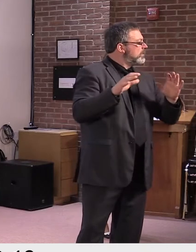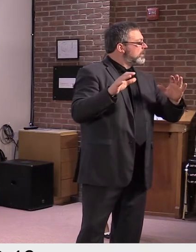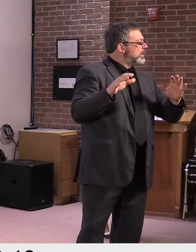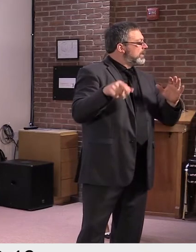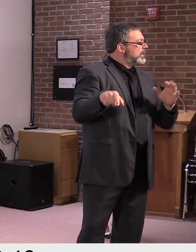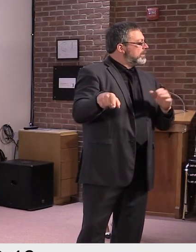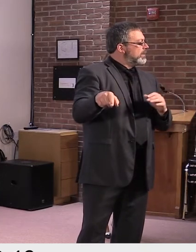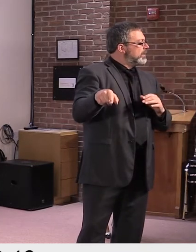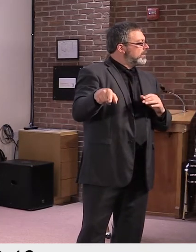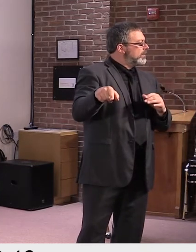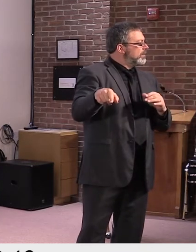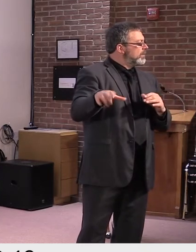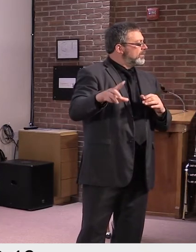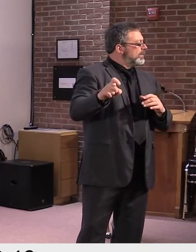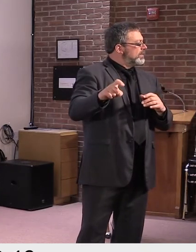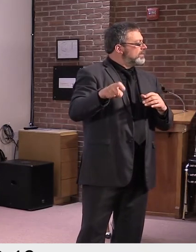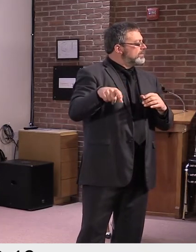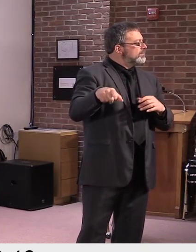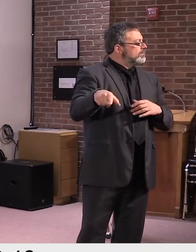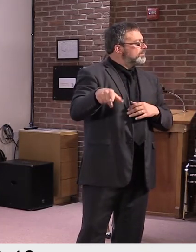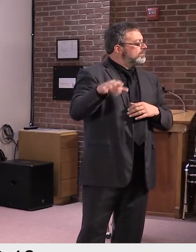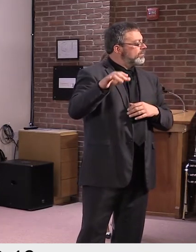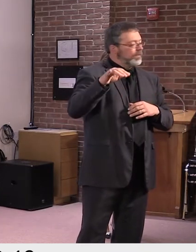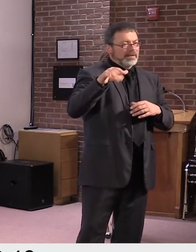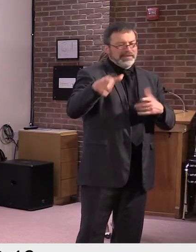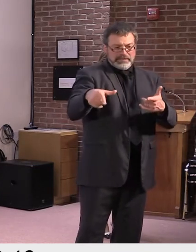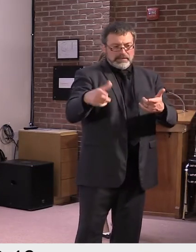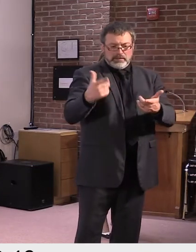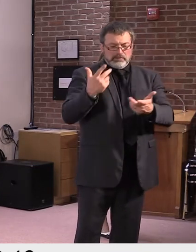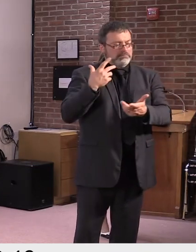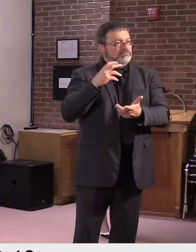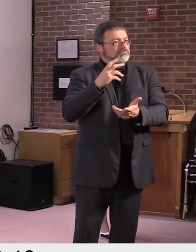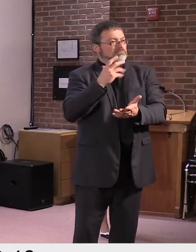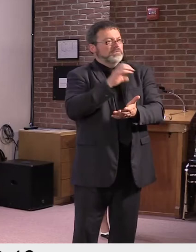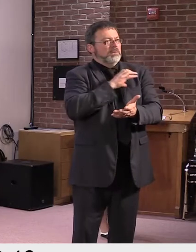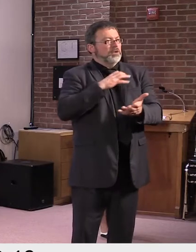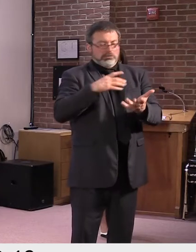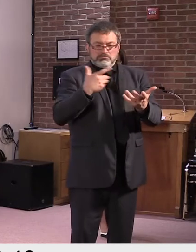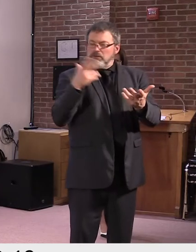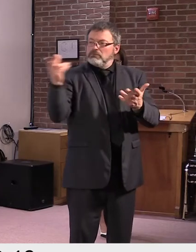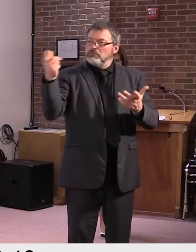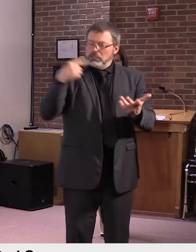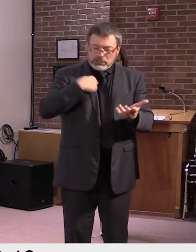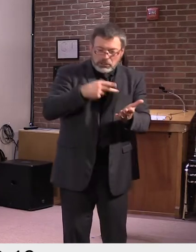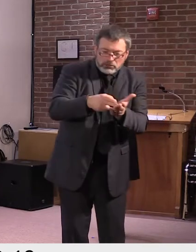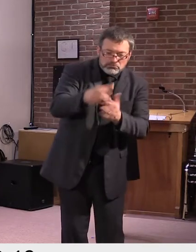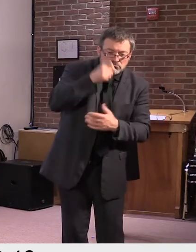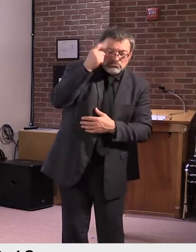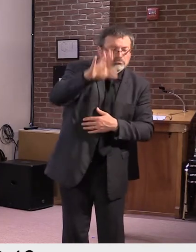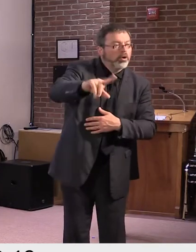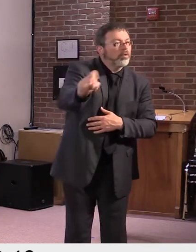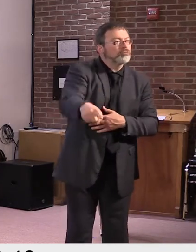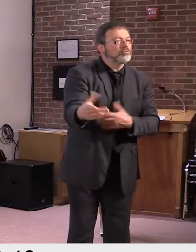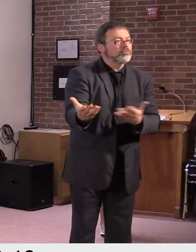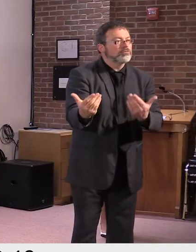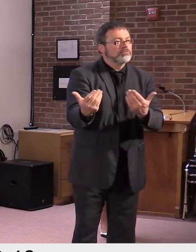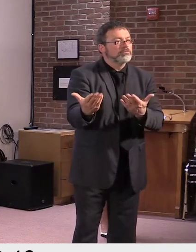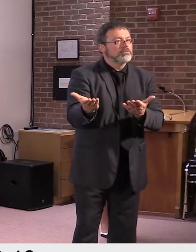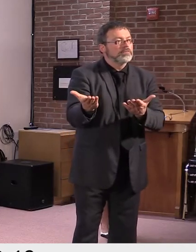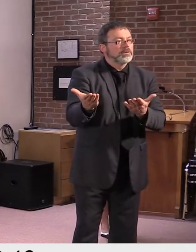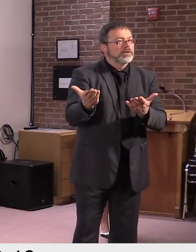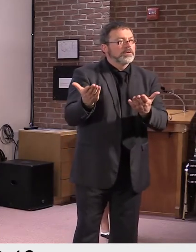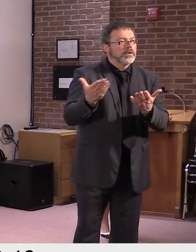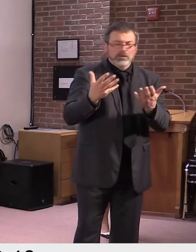I'm not sure I'm entirely following the question, but again, a show of solidarity with folks that